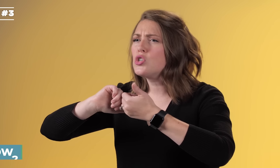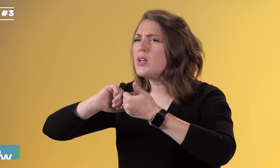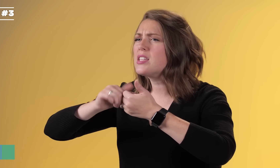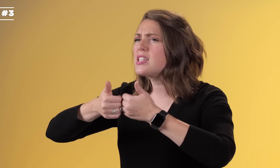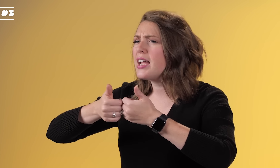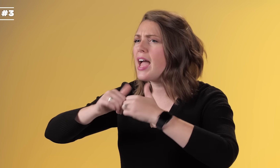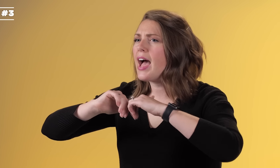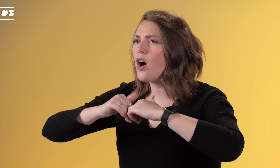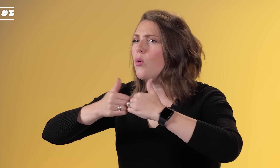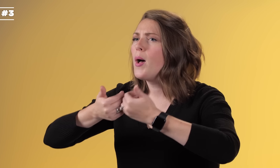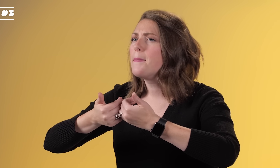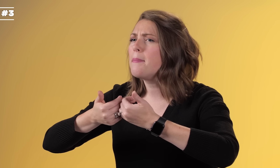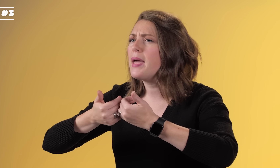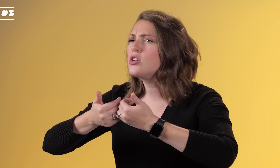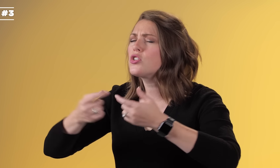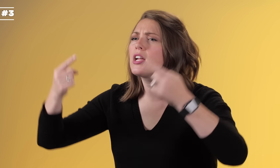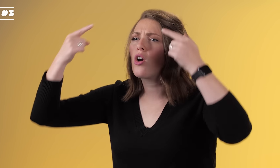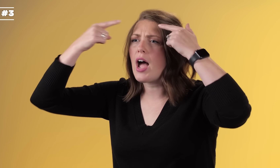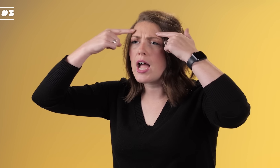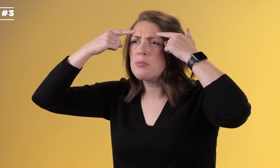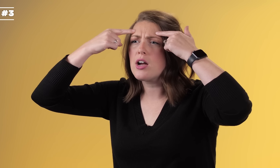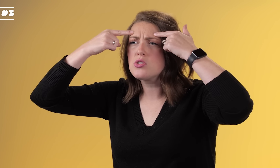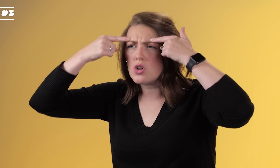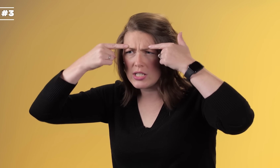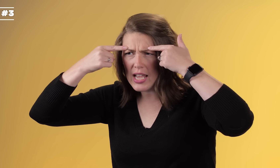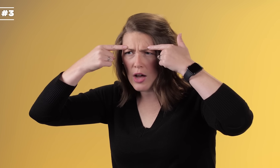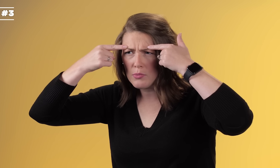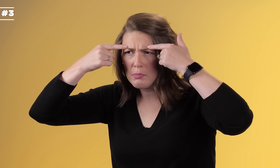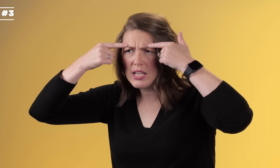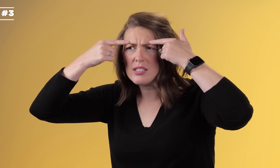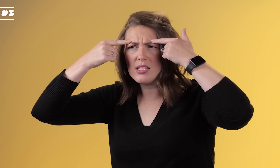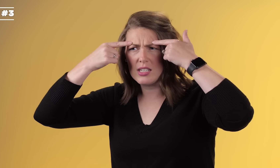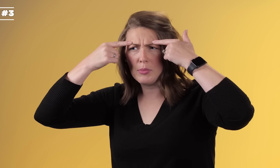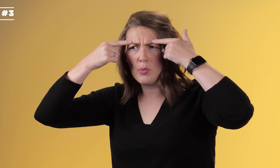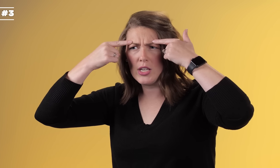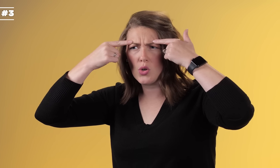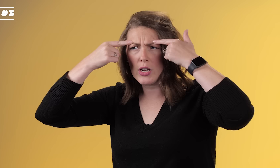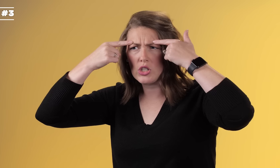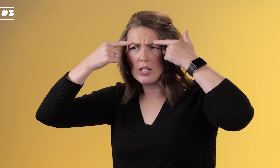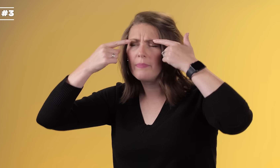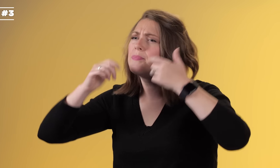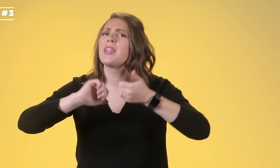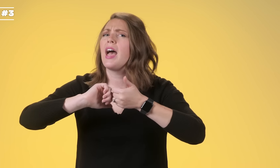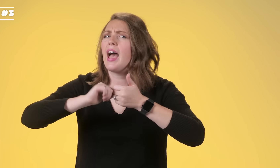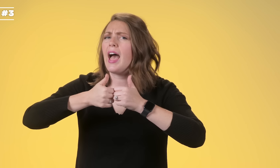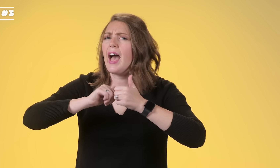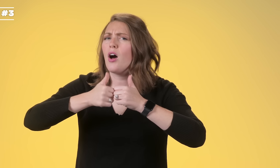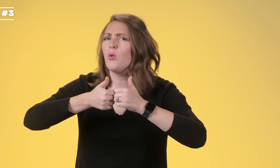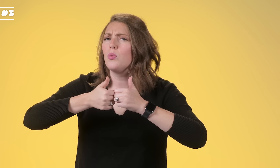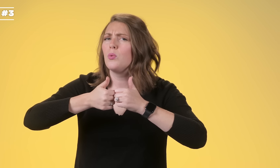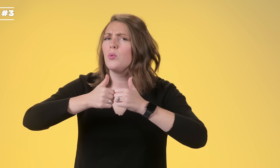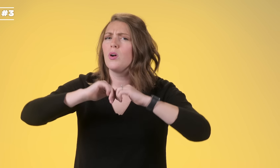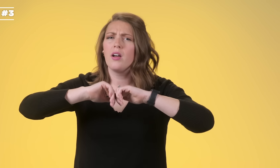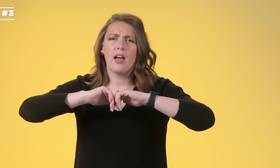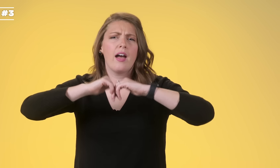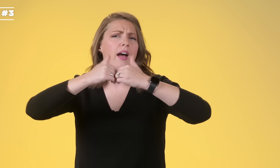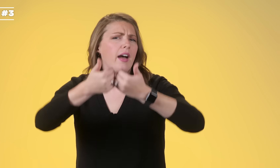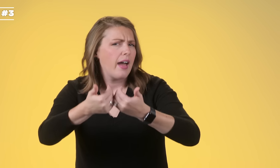doing the sign how, but make sure that your eyebrows are down because it's a WH question. How?